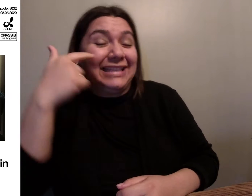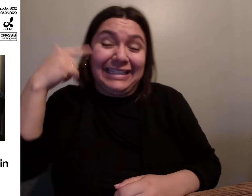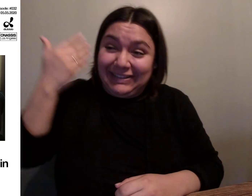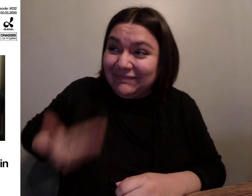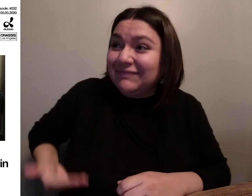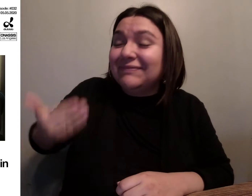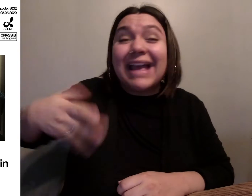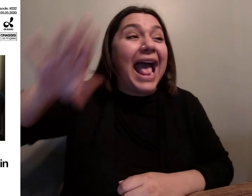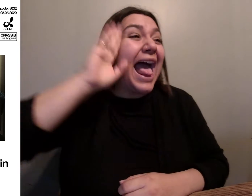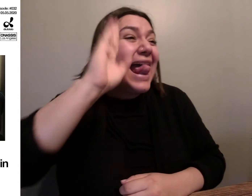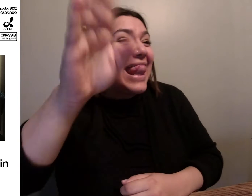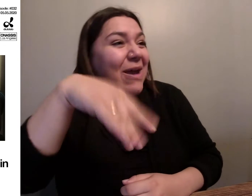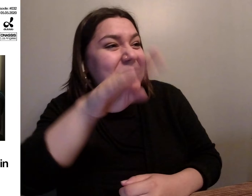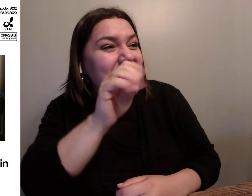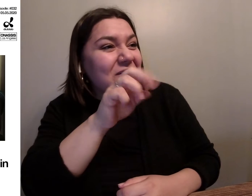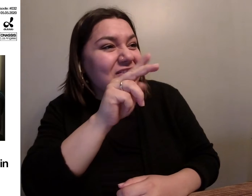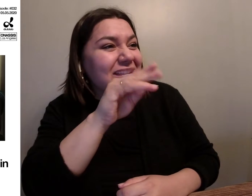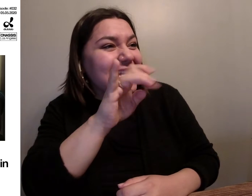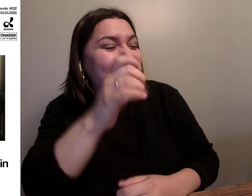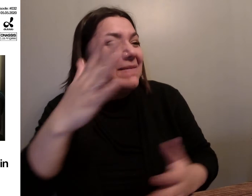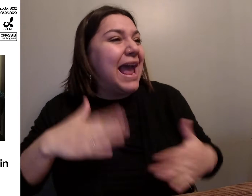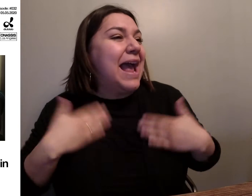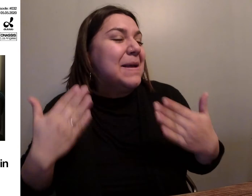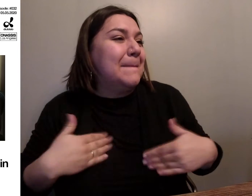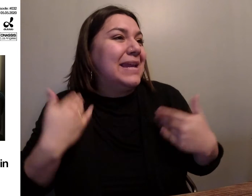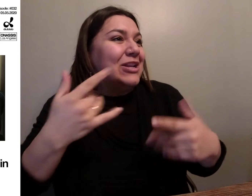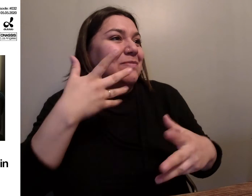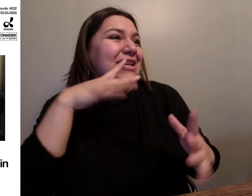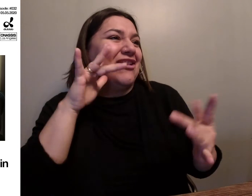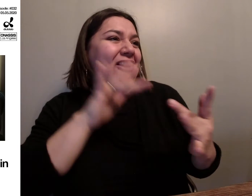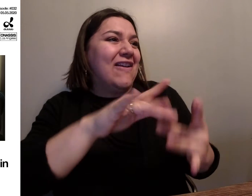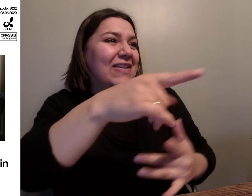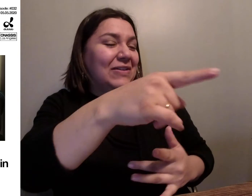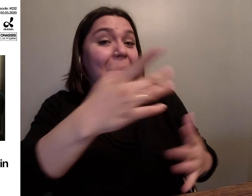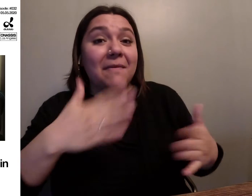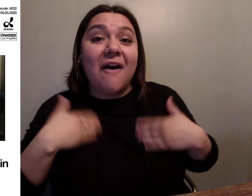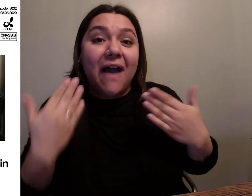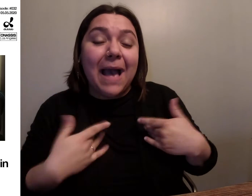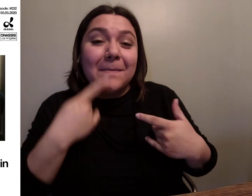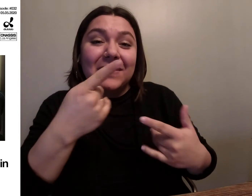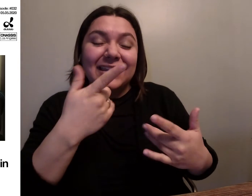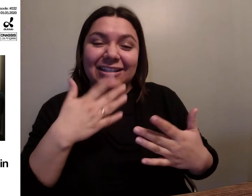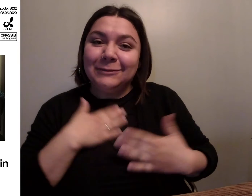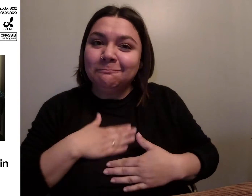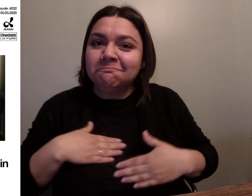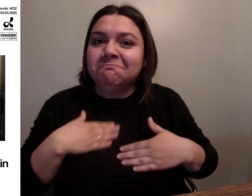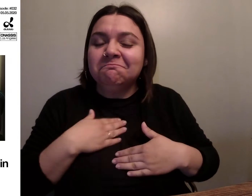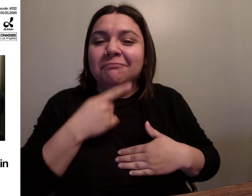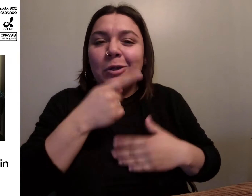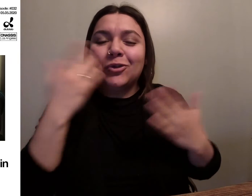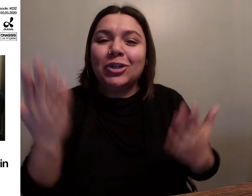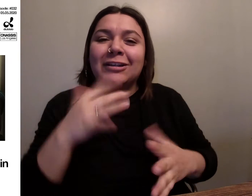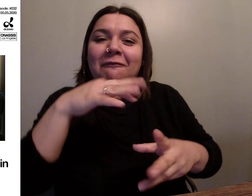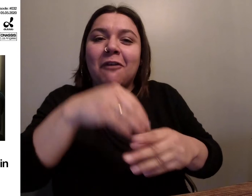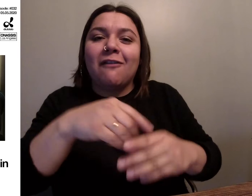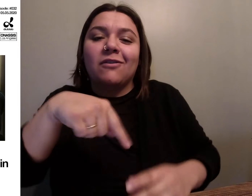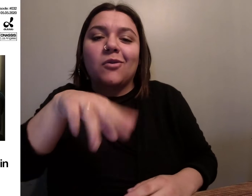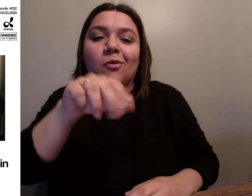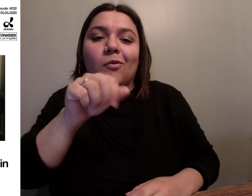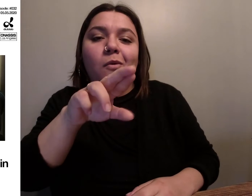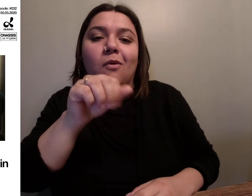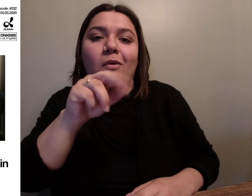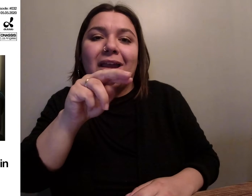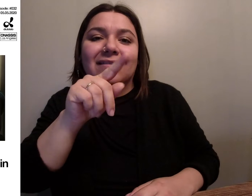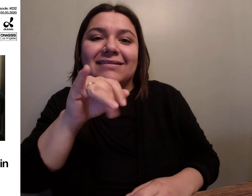reaching you, and I'm so pleased that you're part of the Quarantine Tapes. I really wanted to capture your